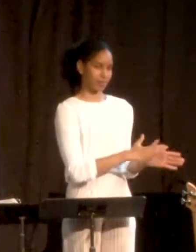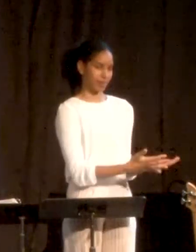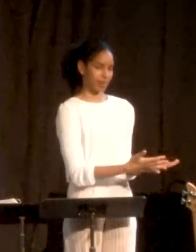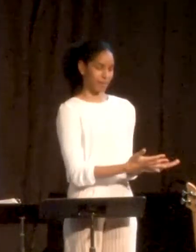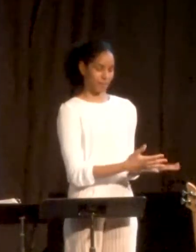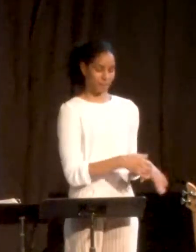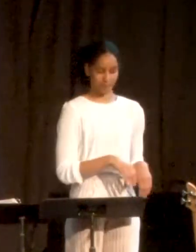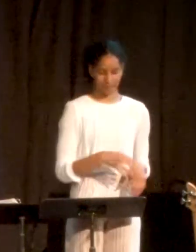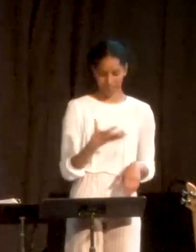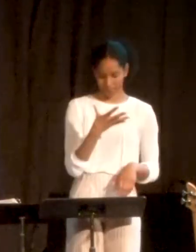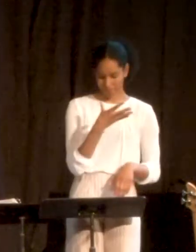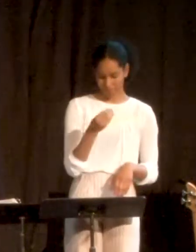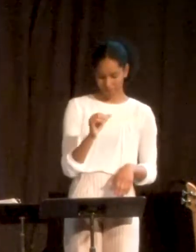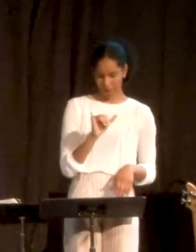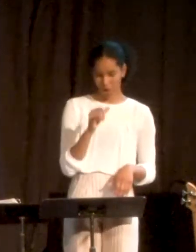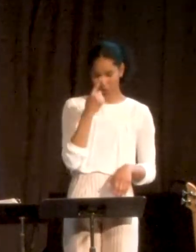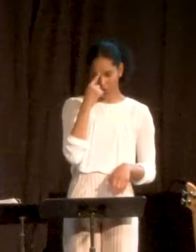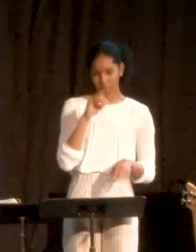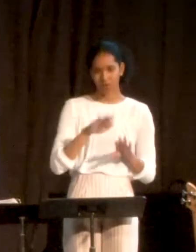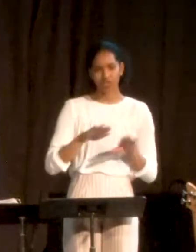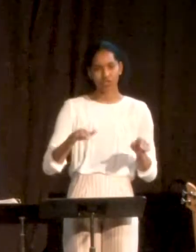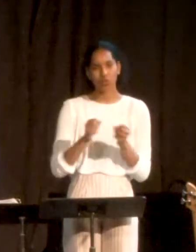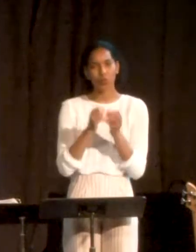because, you see, it was customary,